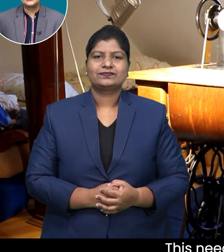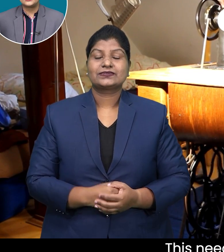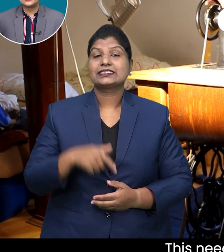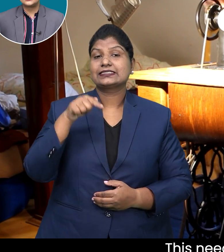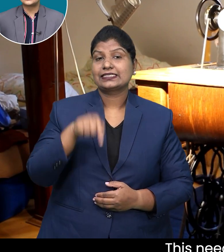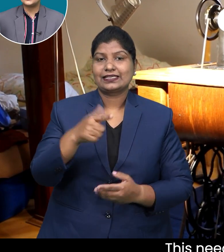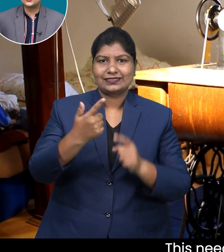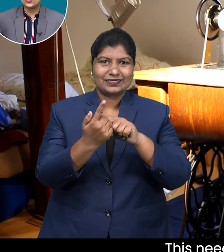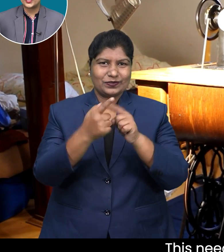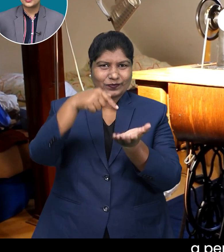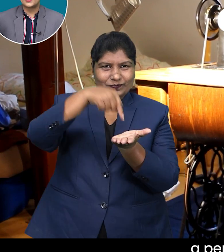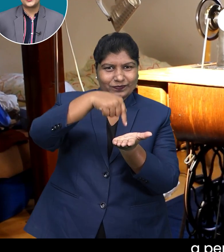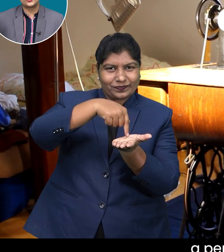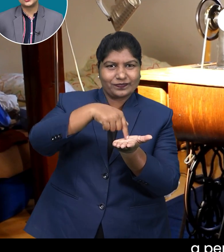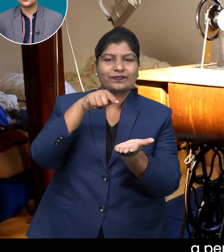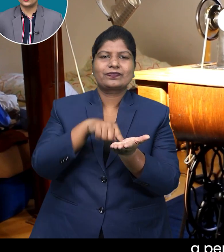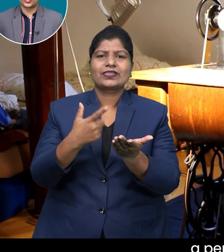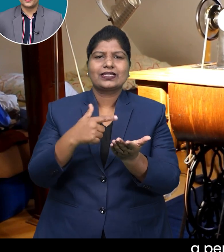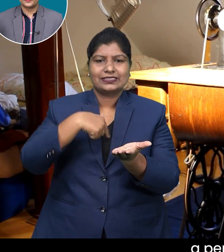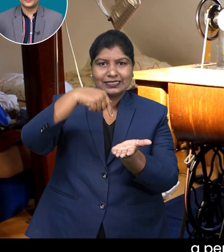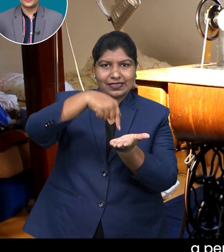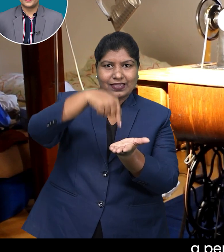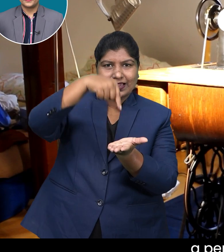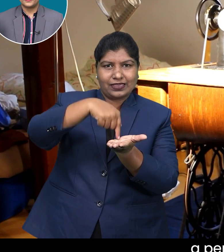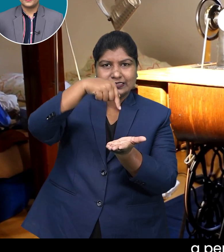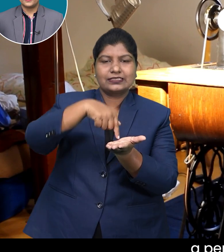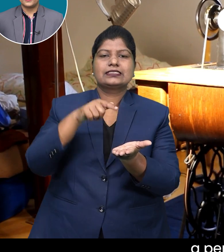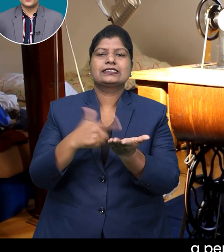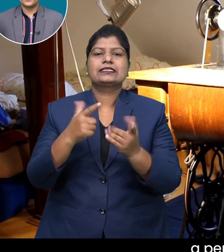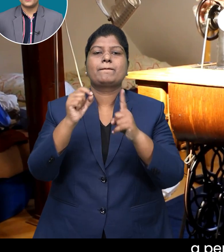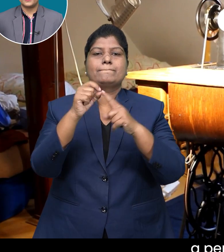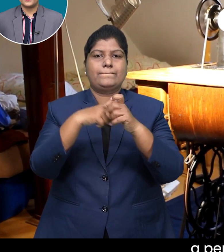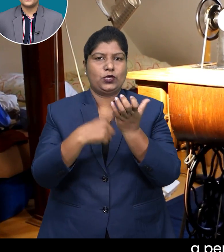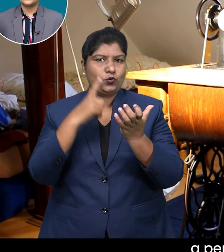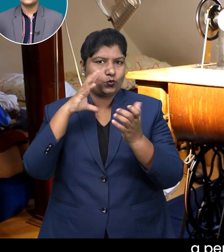This needle is undergoing a periodic motion.